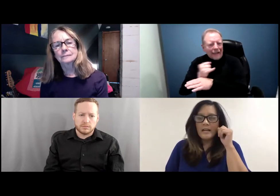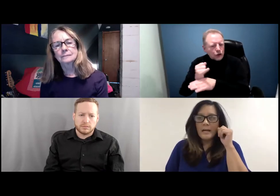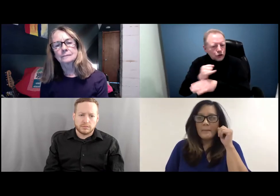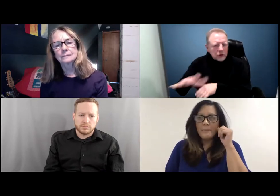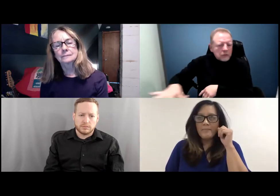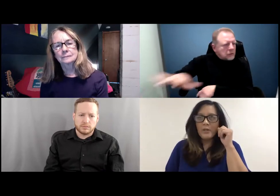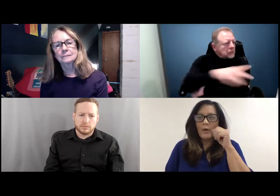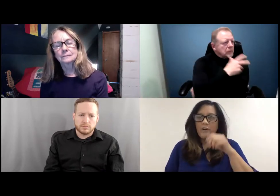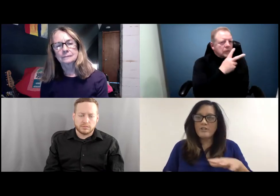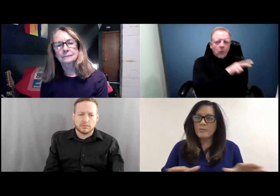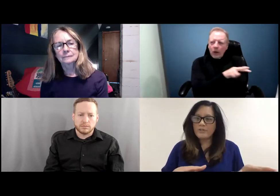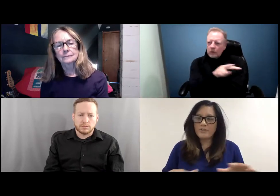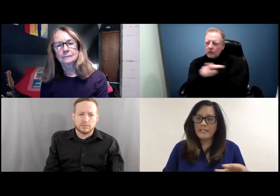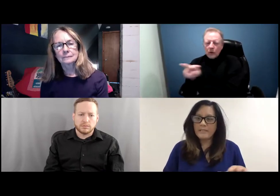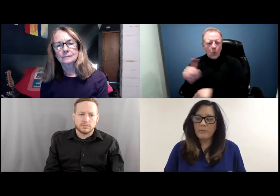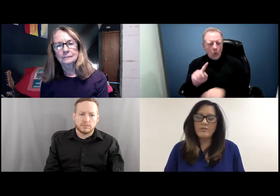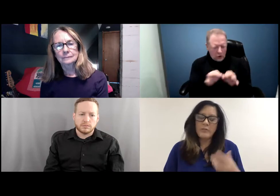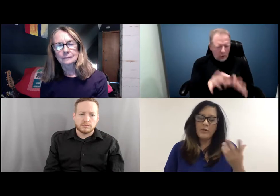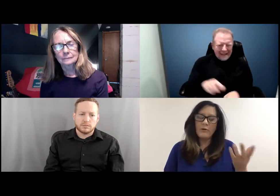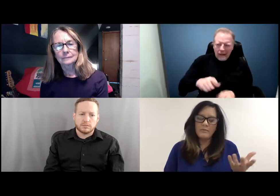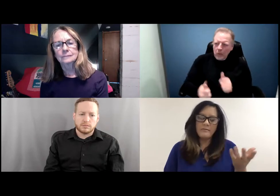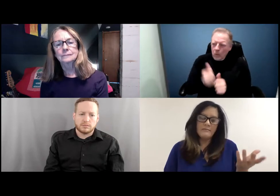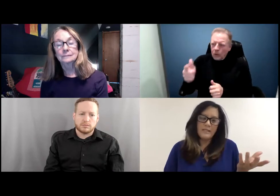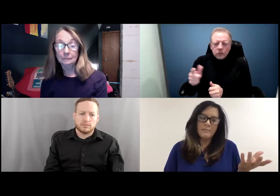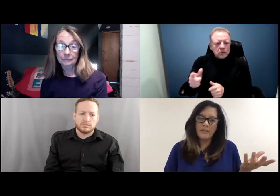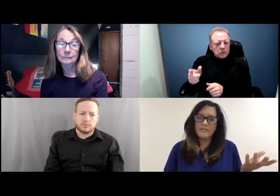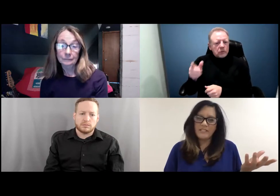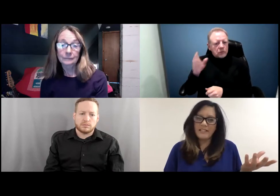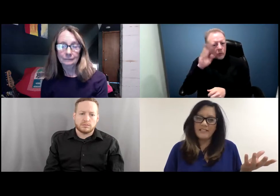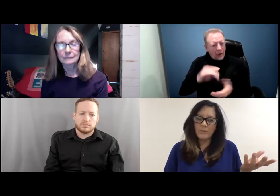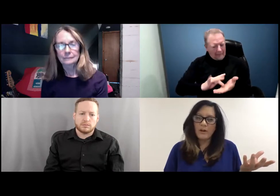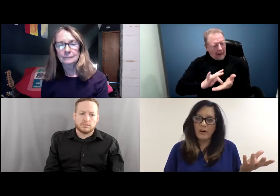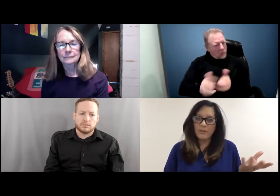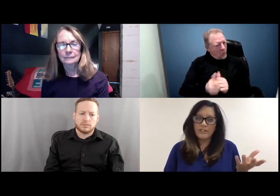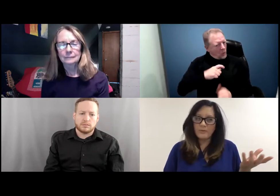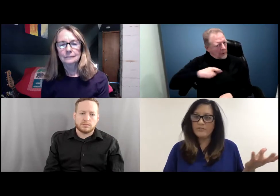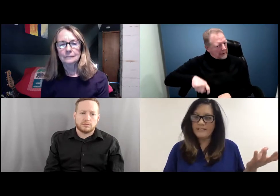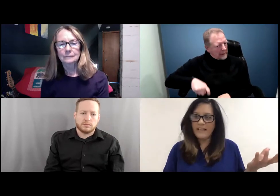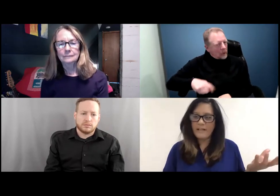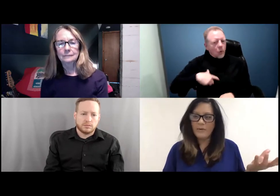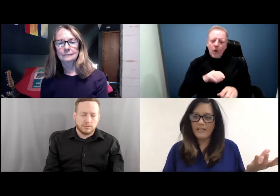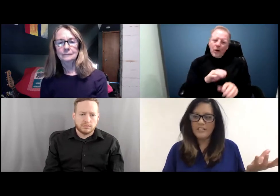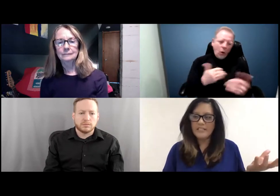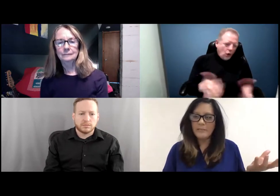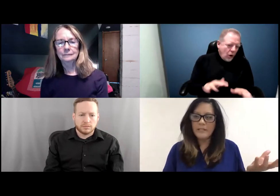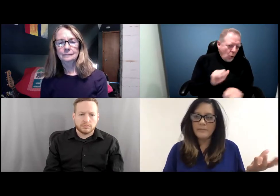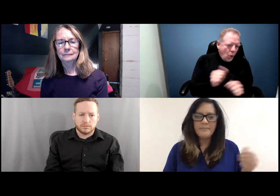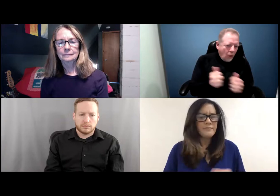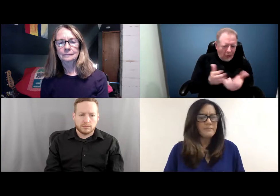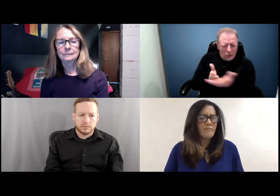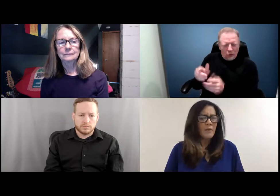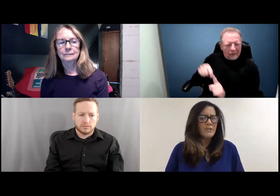and where interpreters are needed most. We know in medical settings, and we are working to address that now with